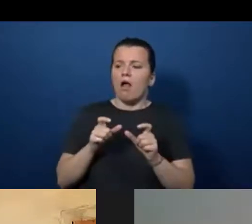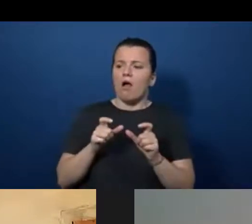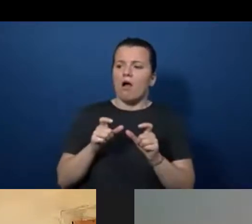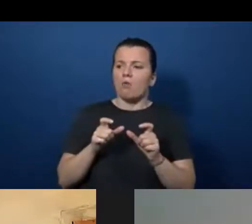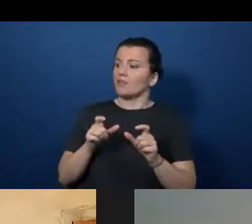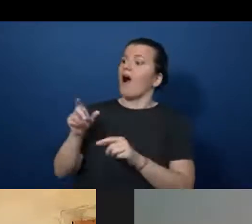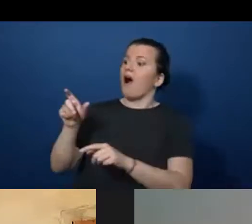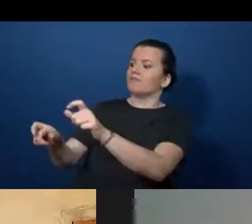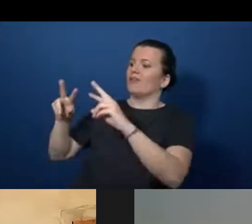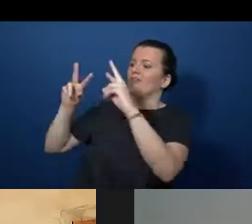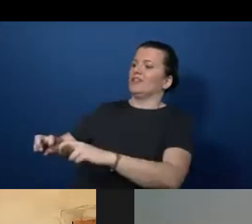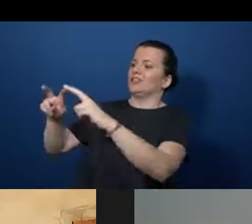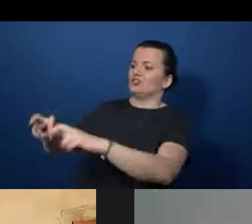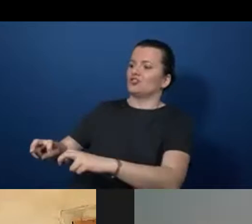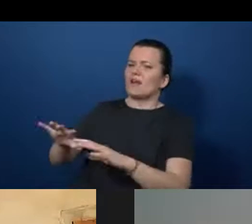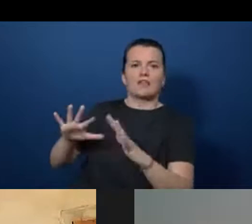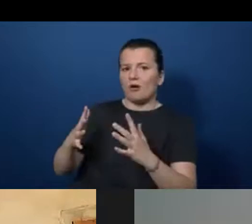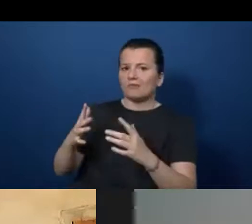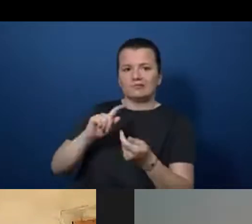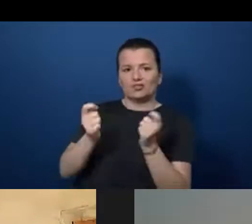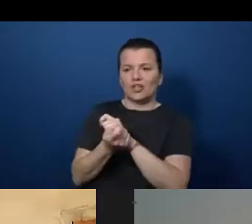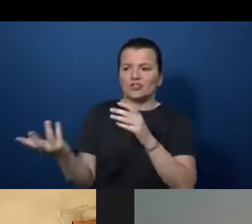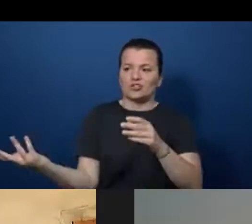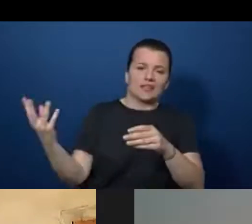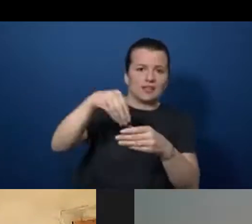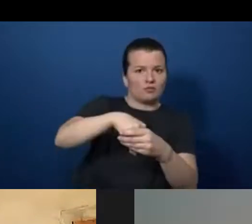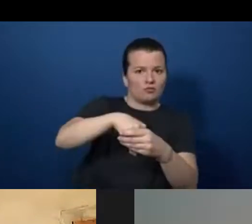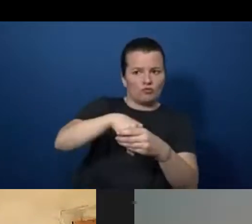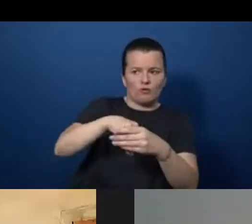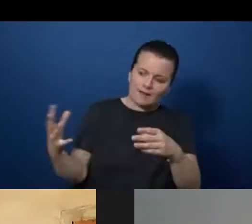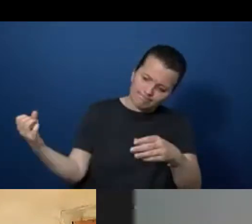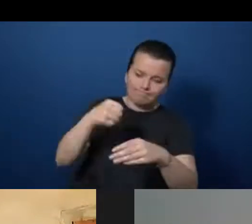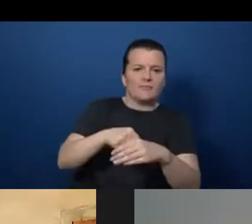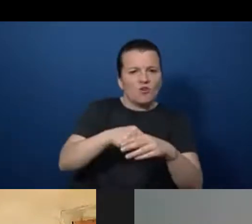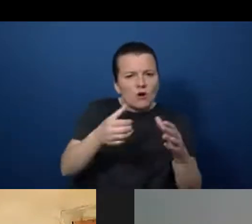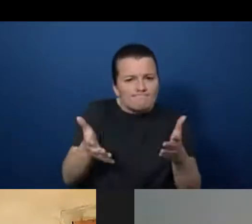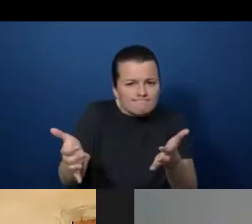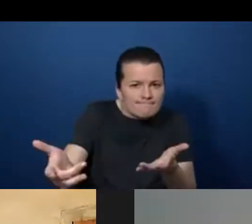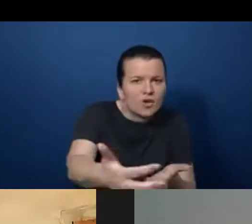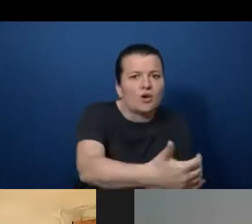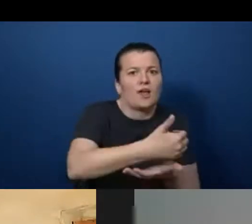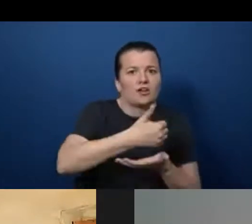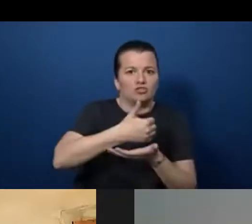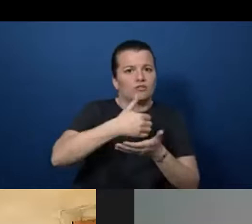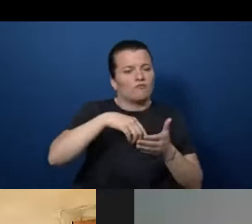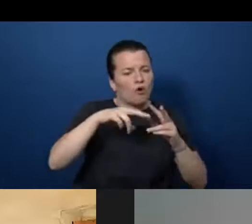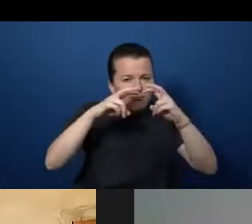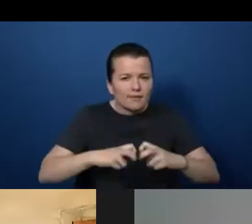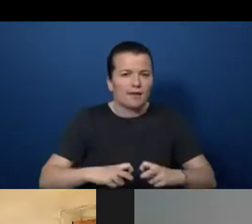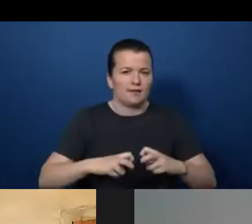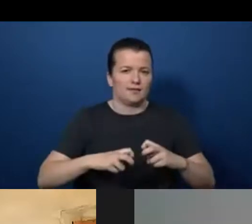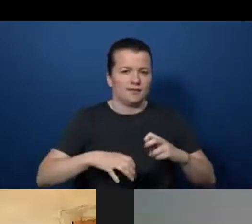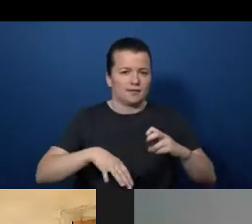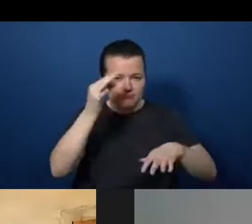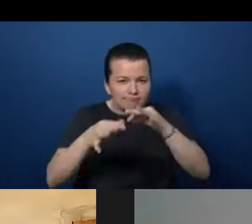been increasingly involved in data collection, data analysis, design of studies,